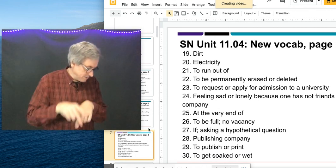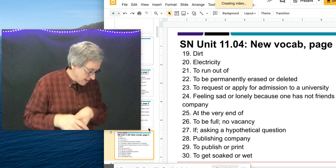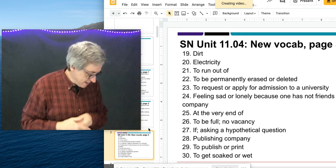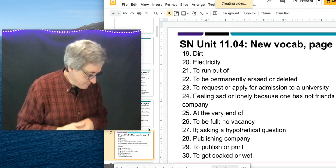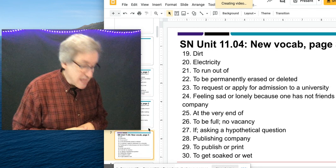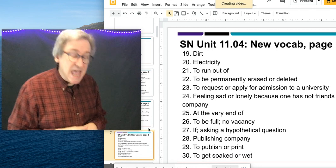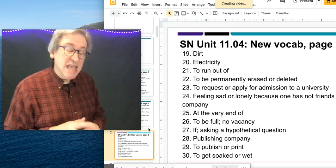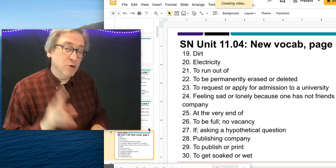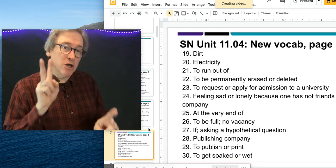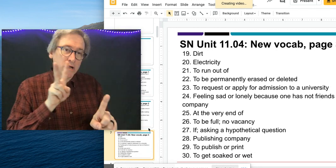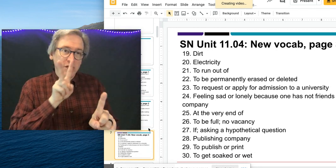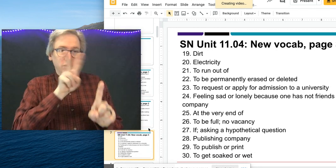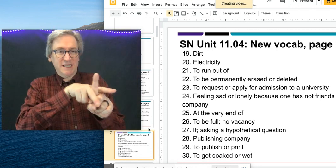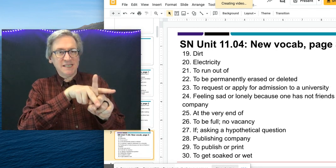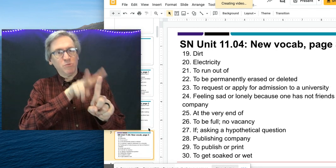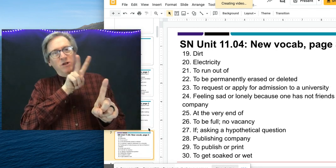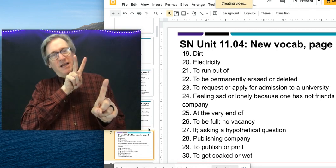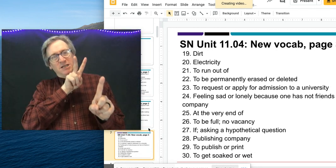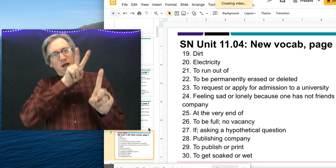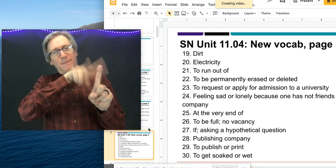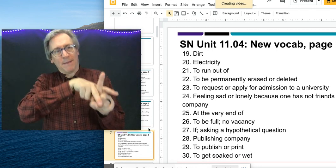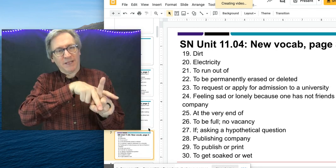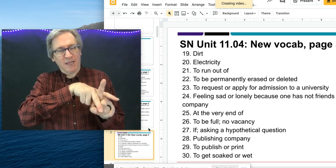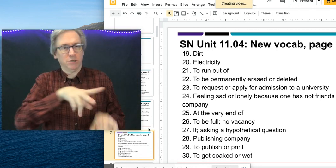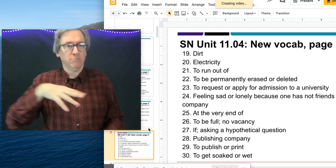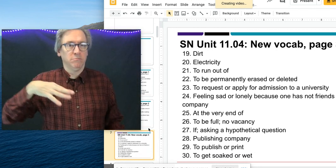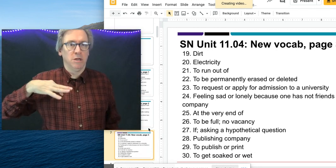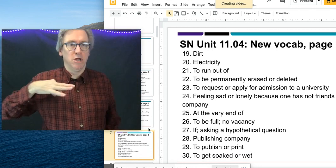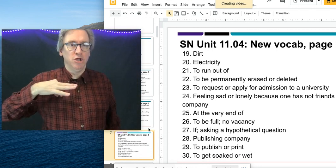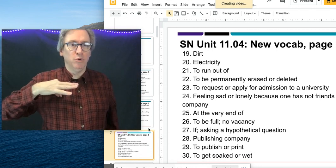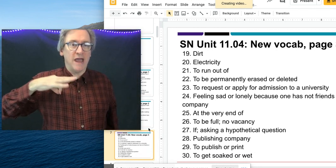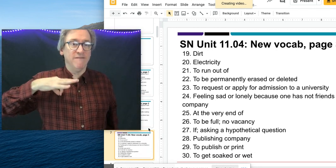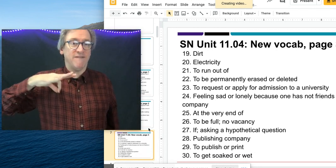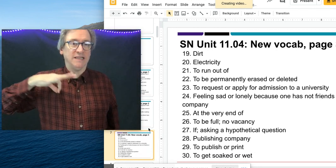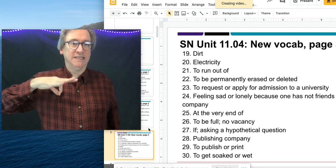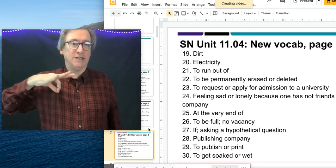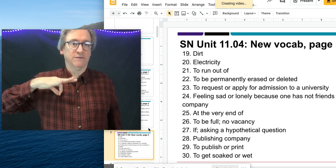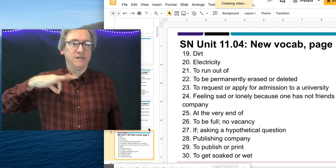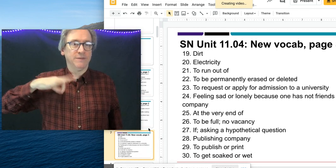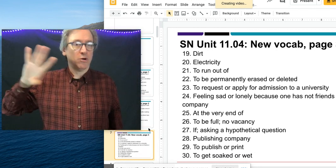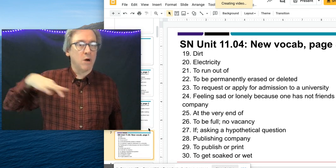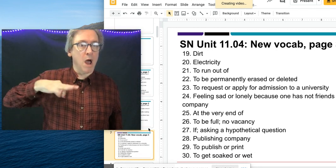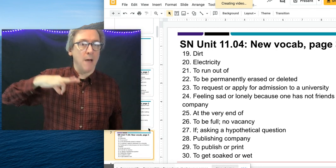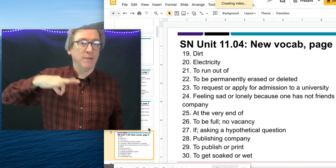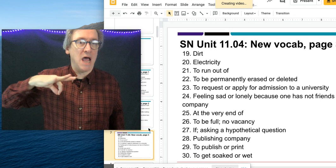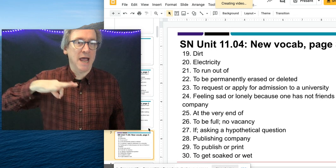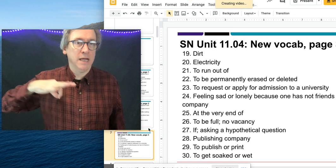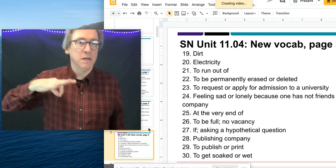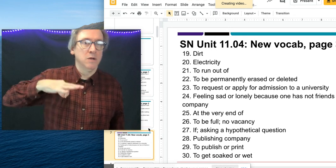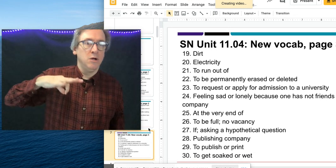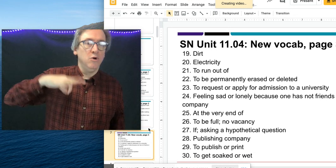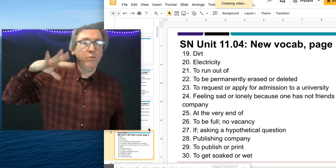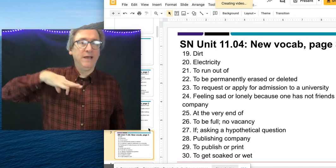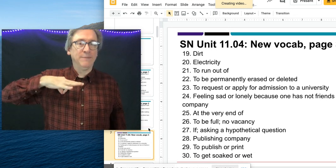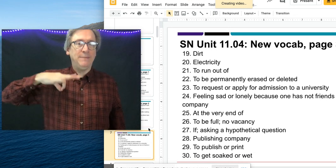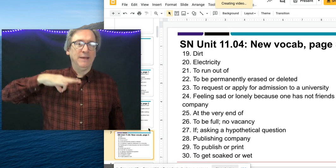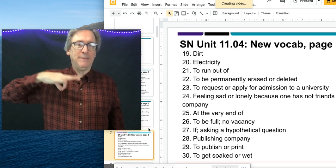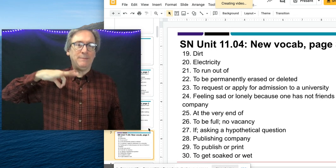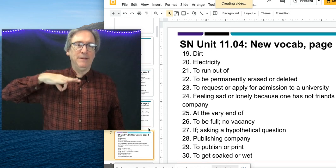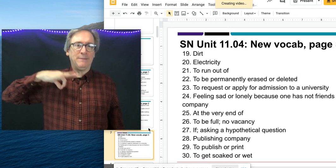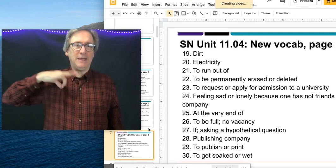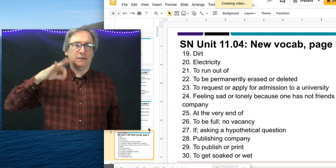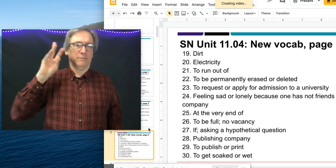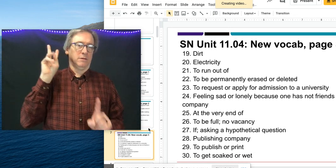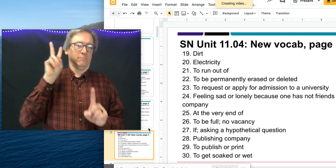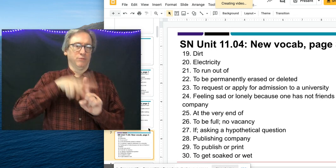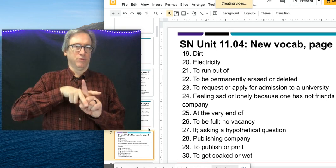To apply. You can. This is more like a job application. You can volunteer for something or apply. Ooh, pick me, pick me,